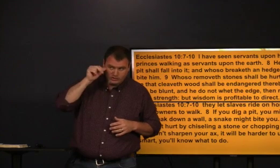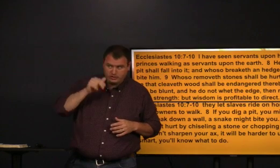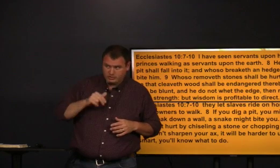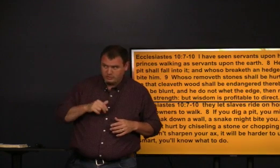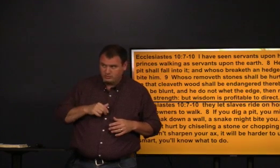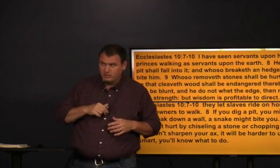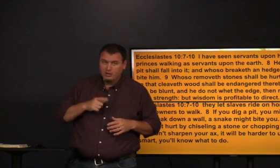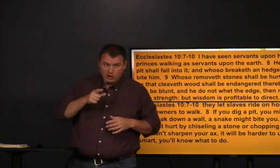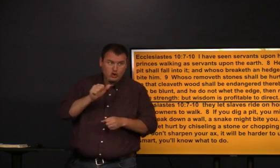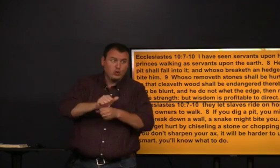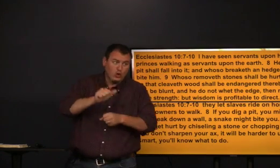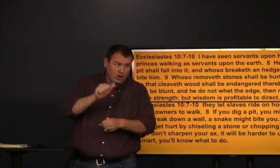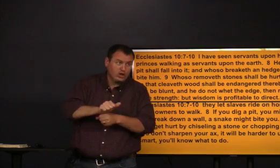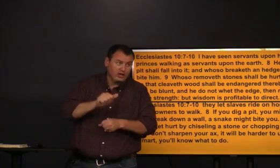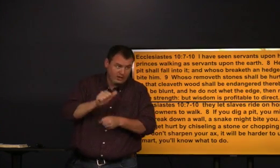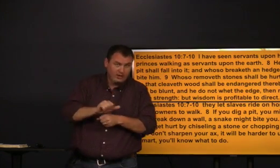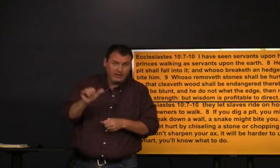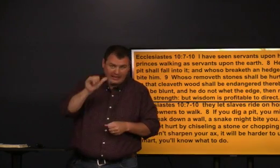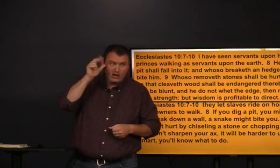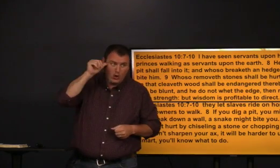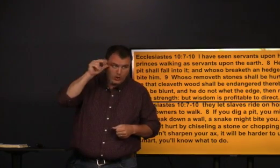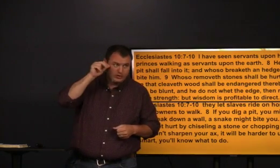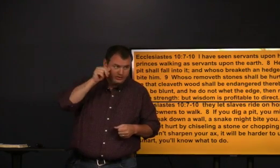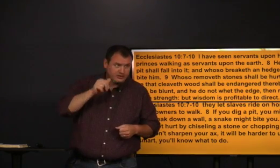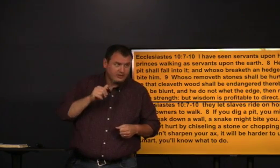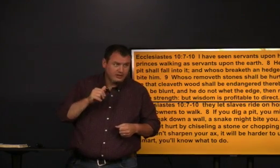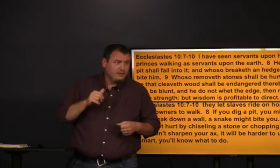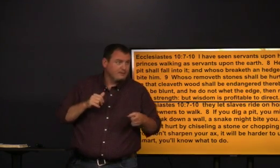horse. You work like a horse.